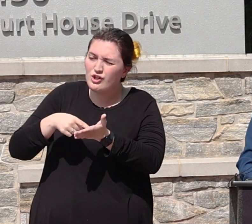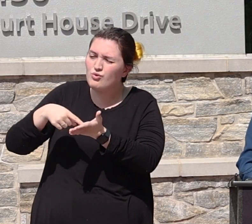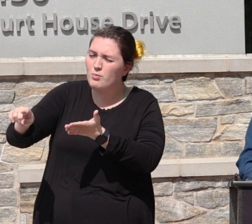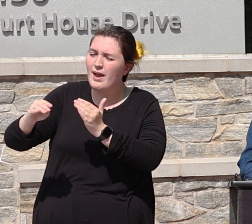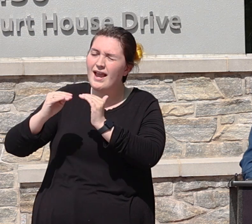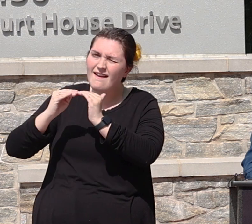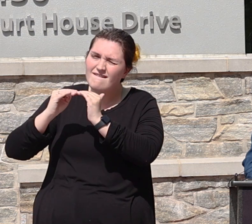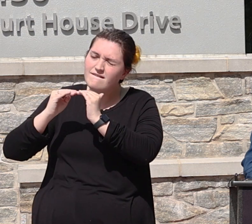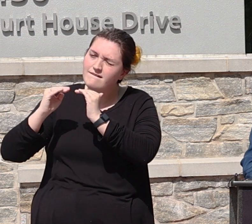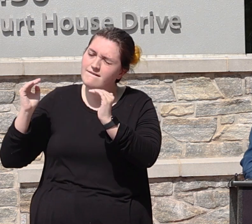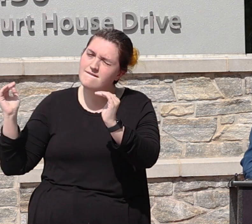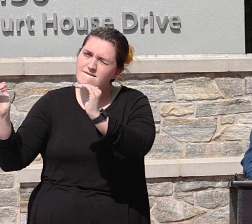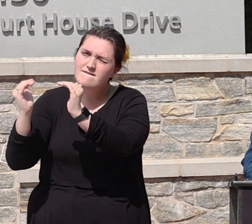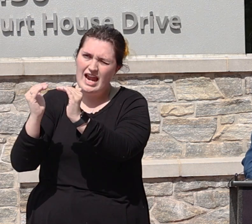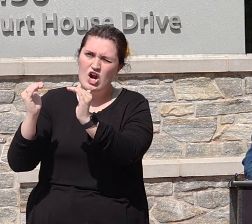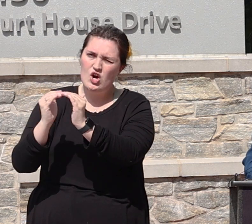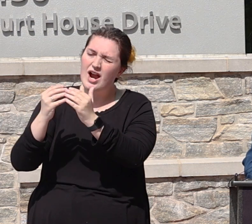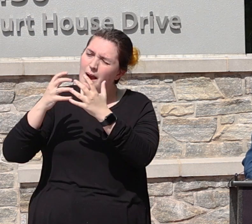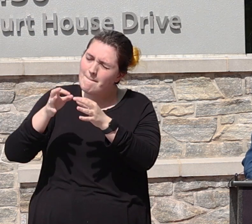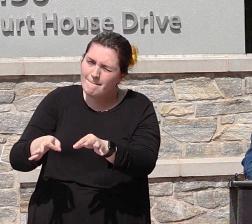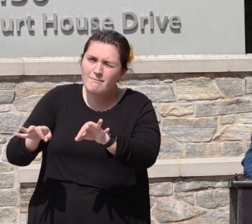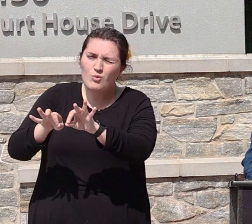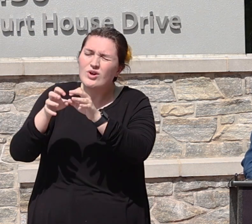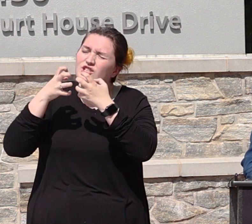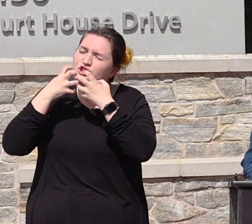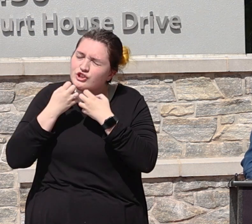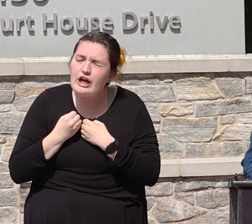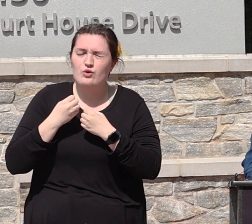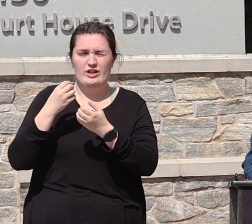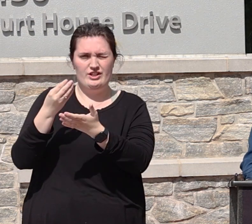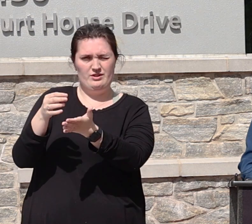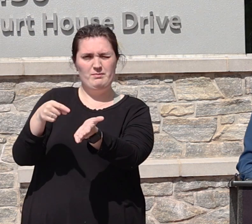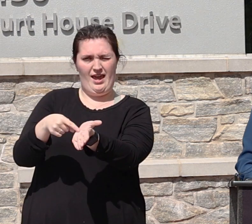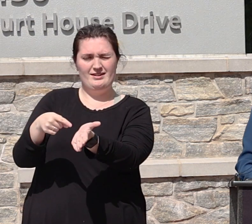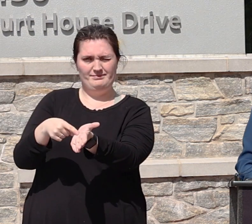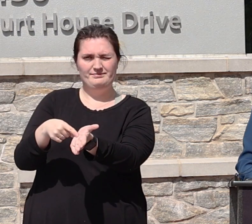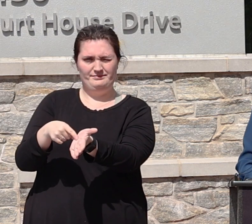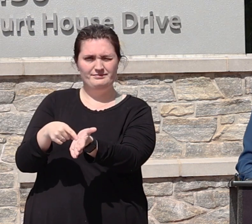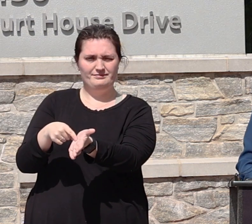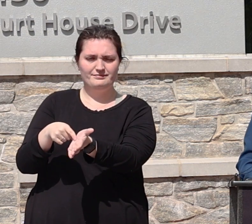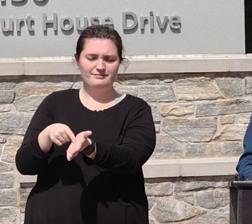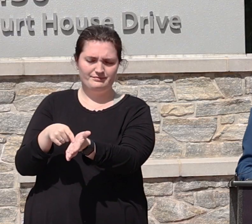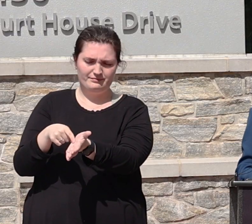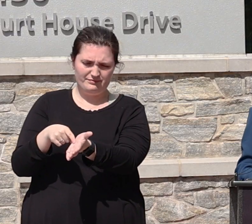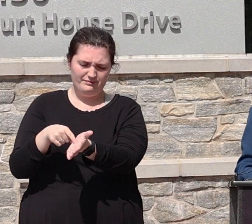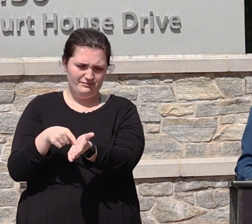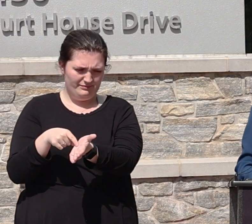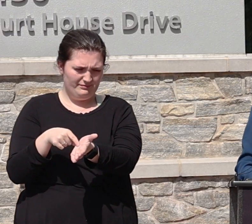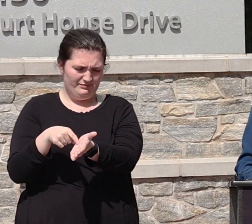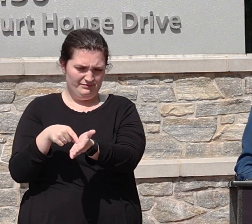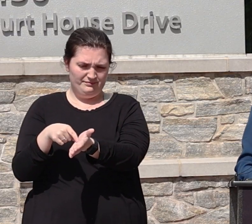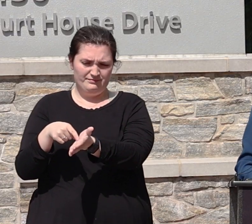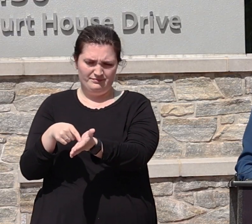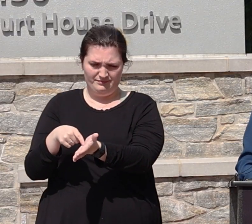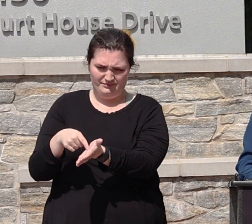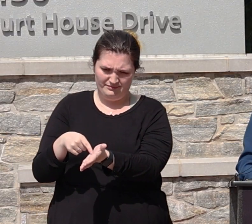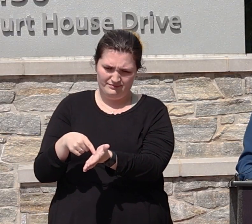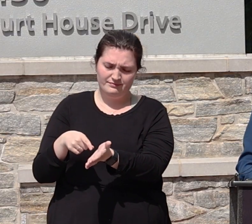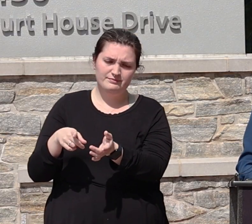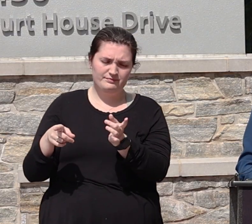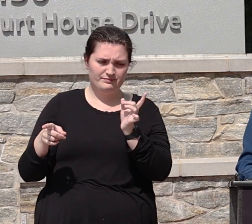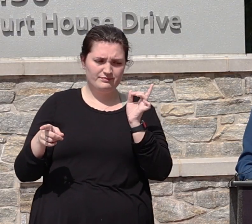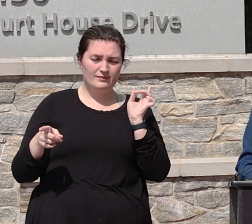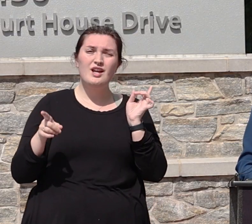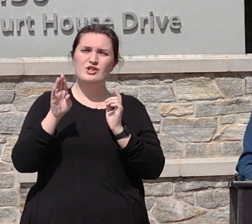and meaningful wages. As Mr. Barnes has said, we have been given a clear